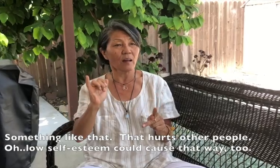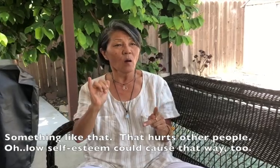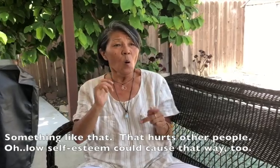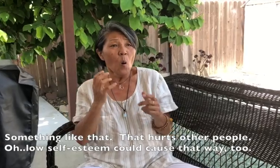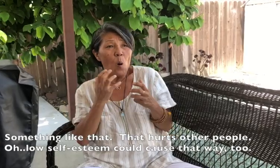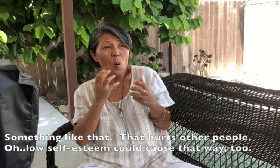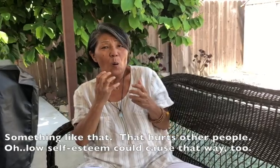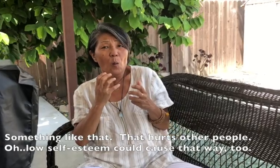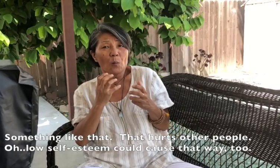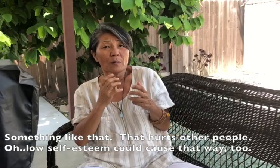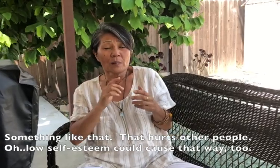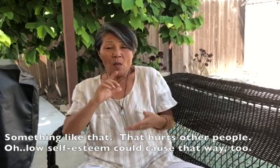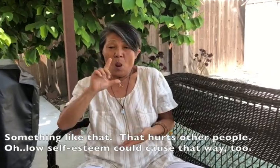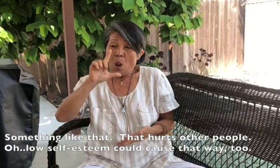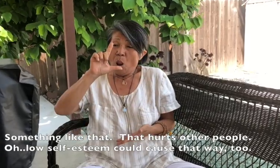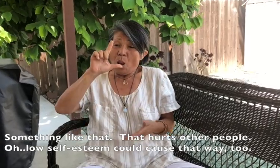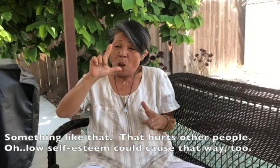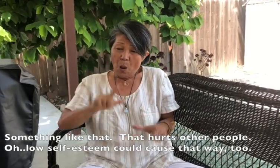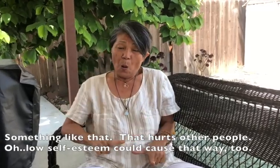Oh, low self-esteem could cause that way too.